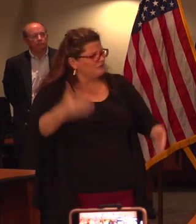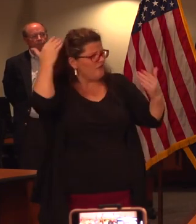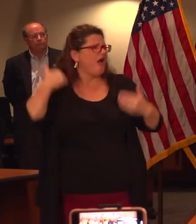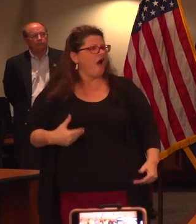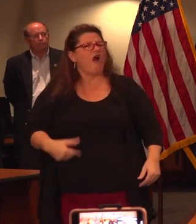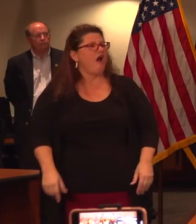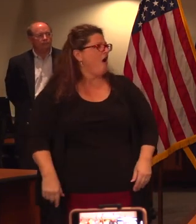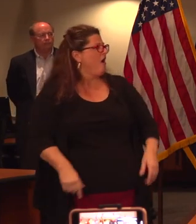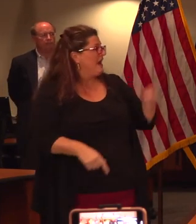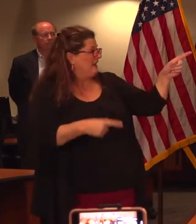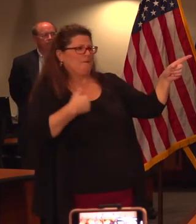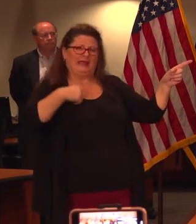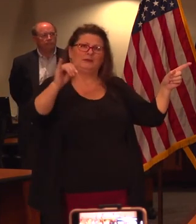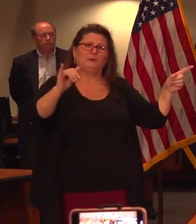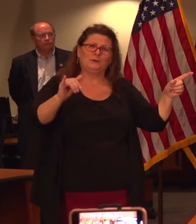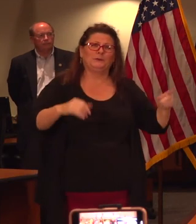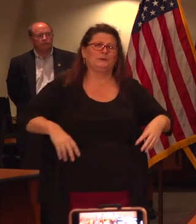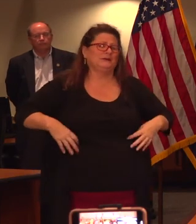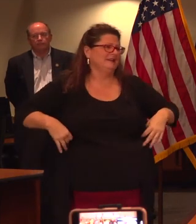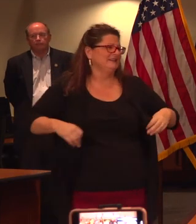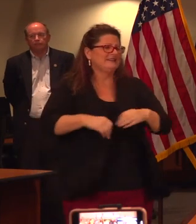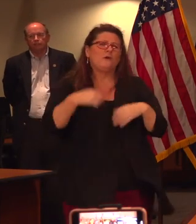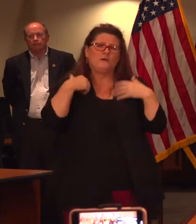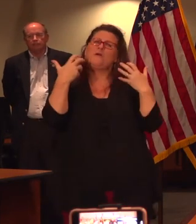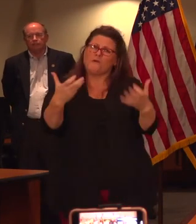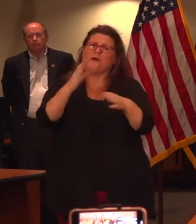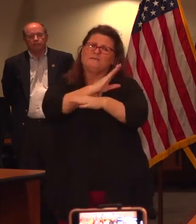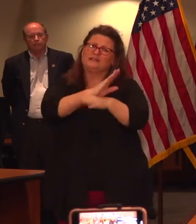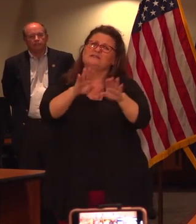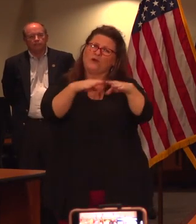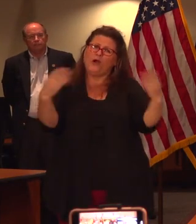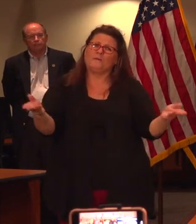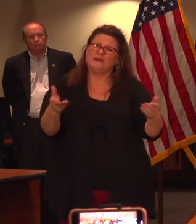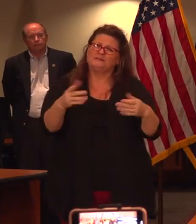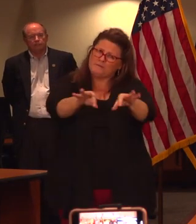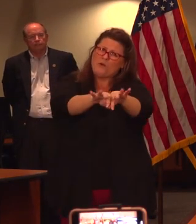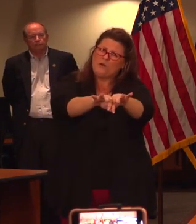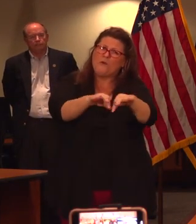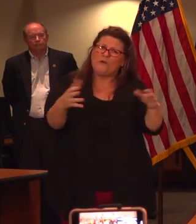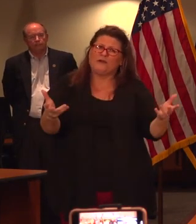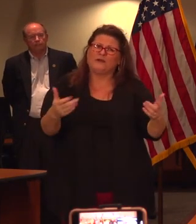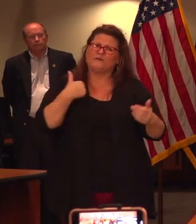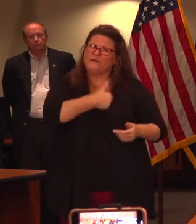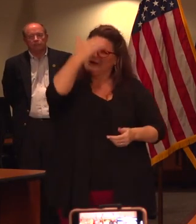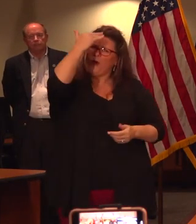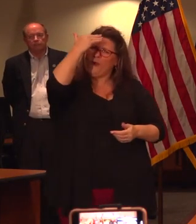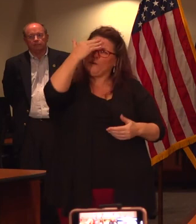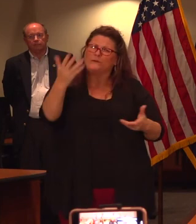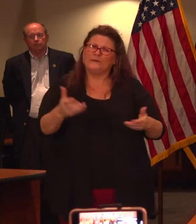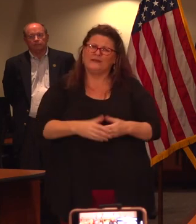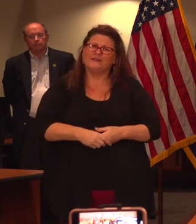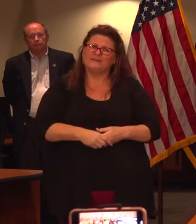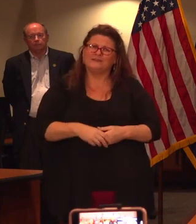see. But we want to open every business is very important and very essential to the people that run that business.